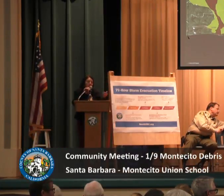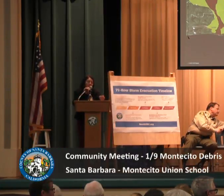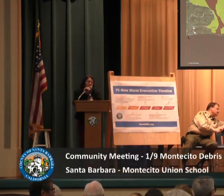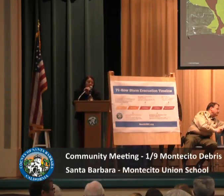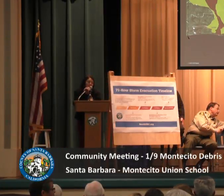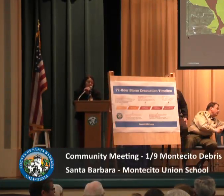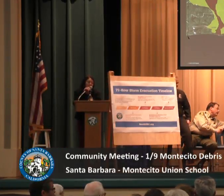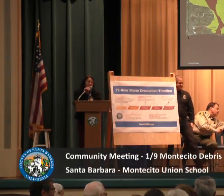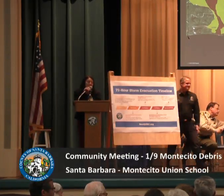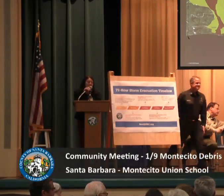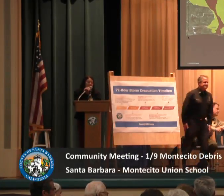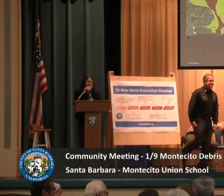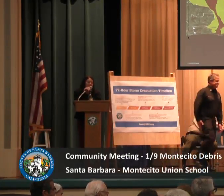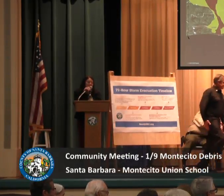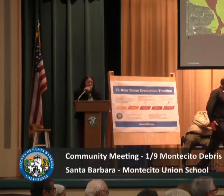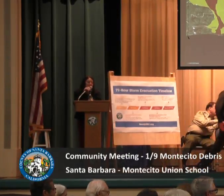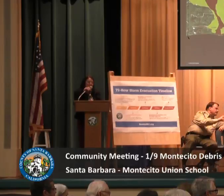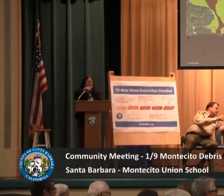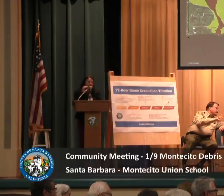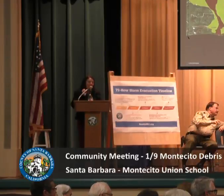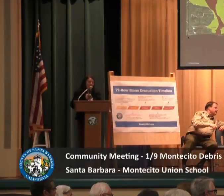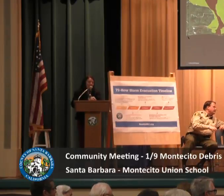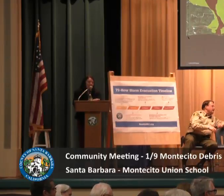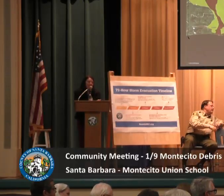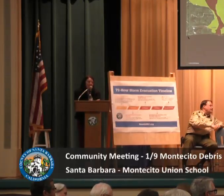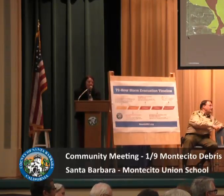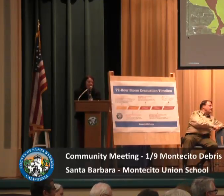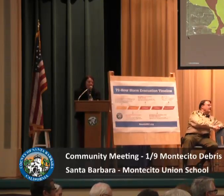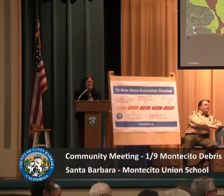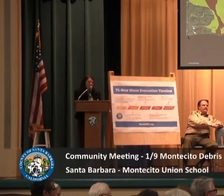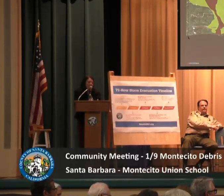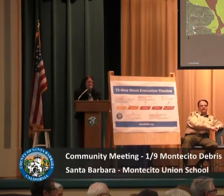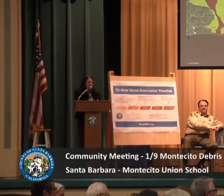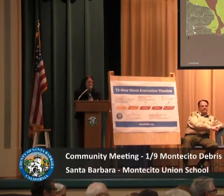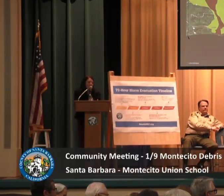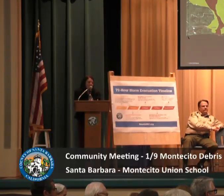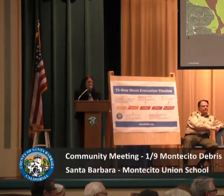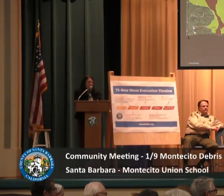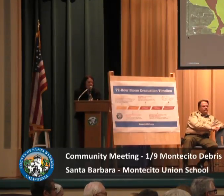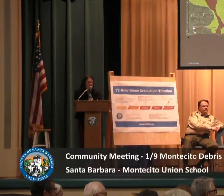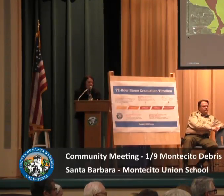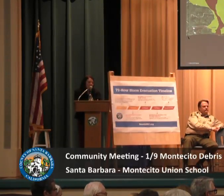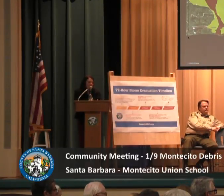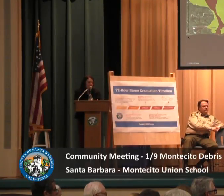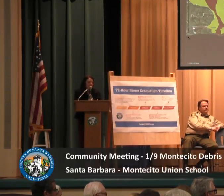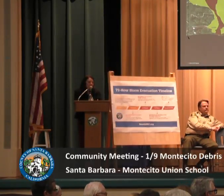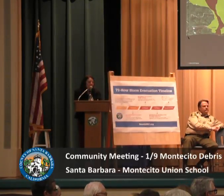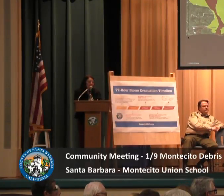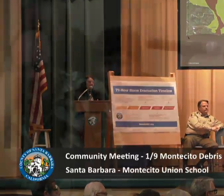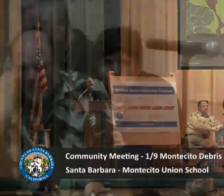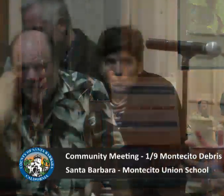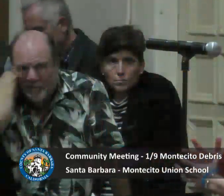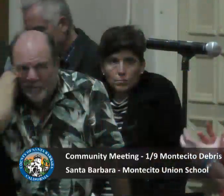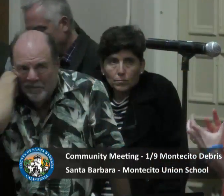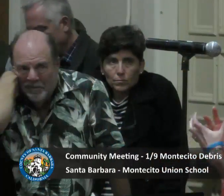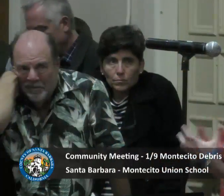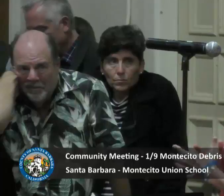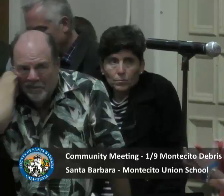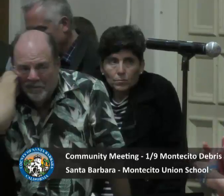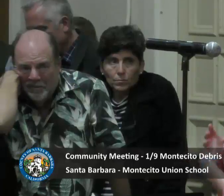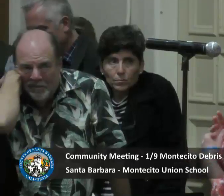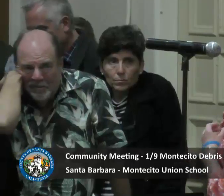You've been waiting patiently. Thank you very much. So you mentioned that the storm you predicted,